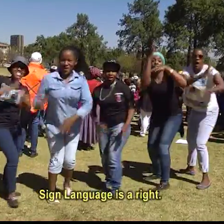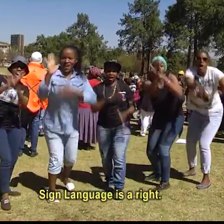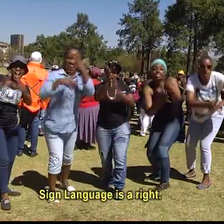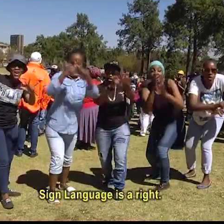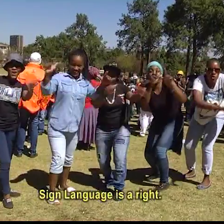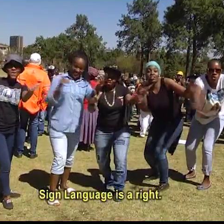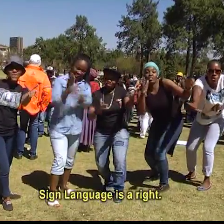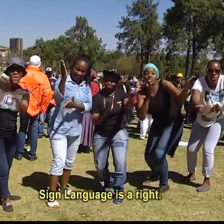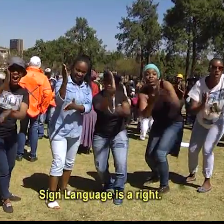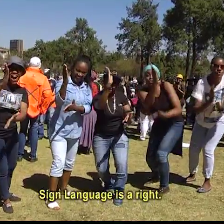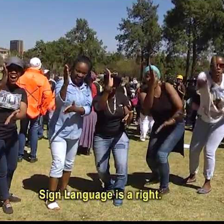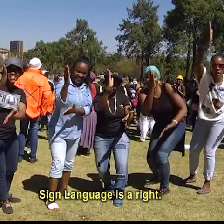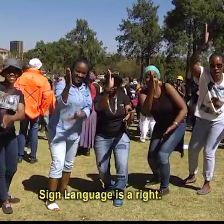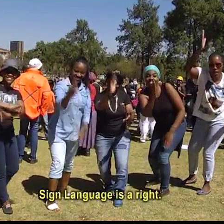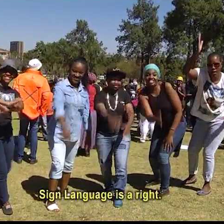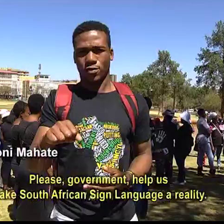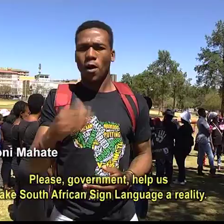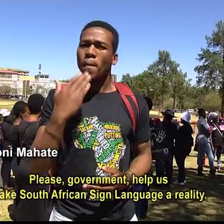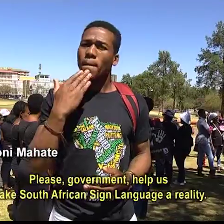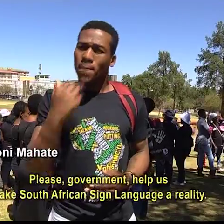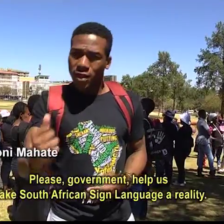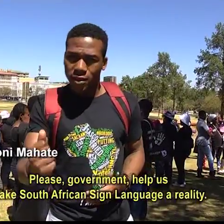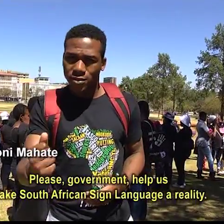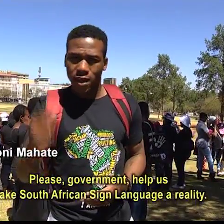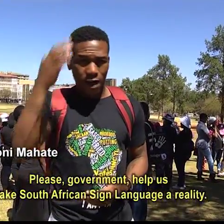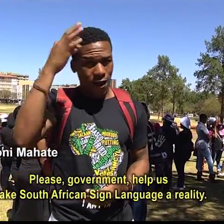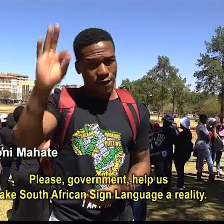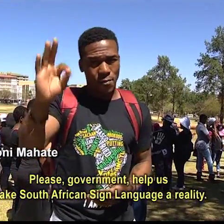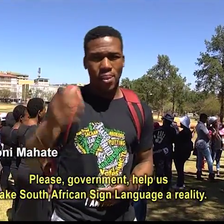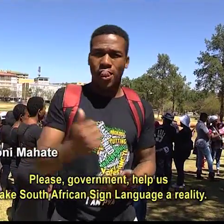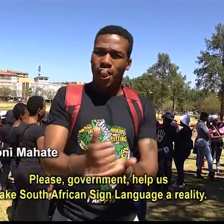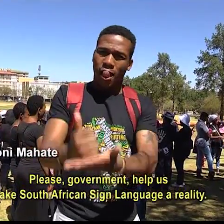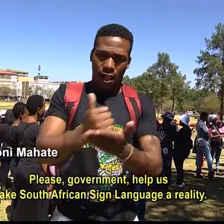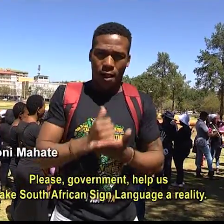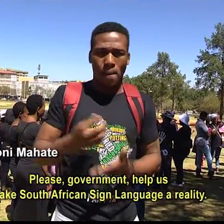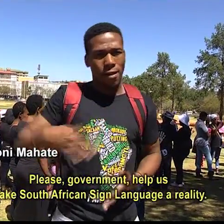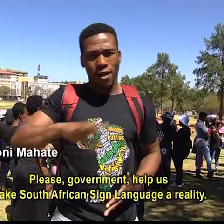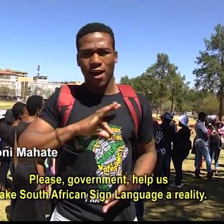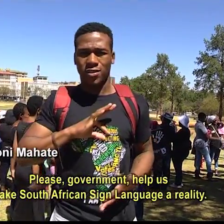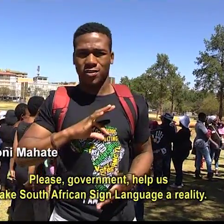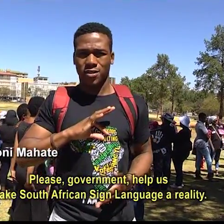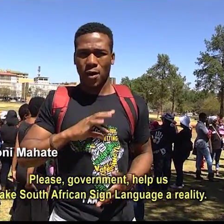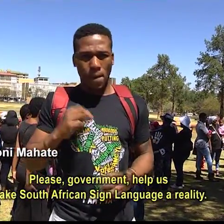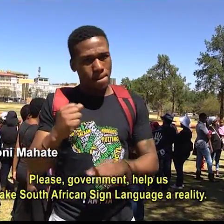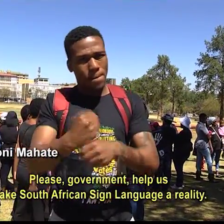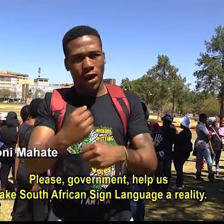Sign language is a right. Please, government, help us make South African Sign Language a